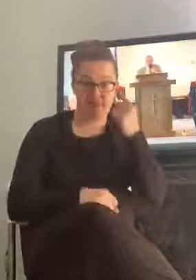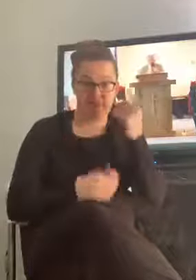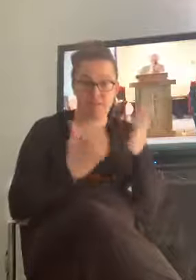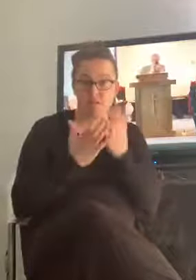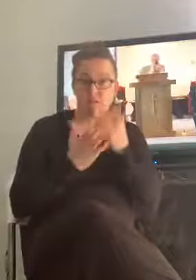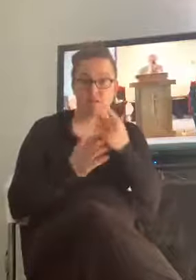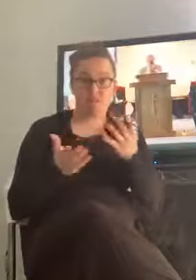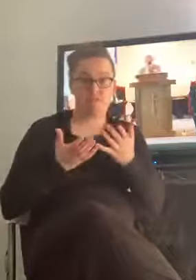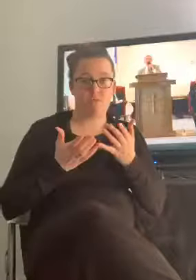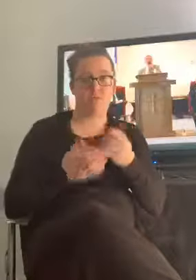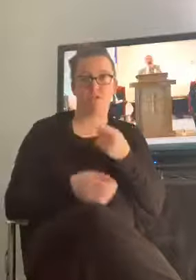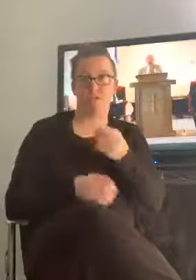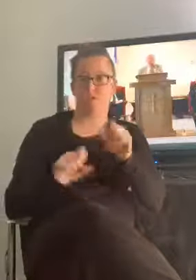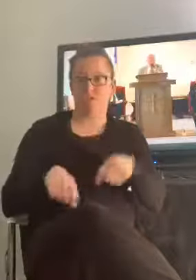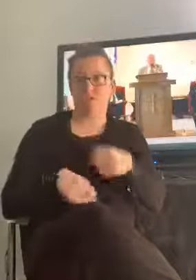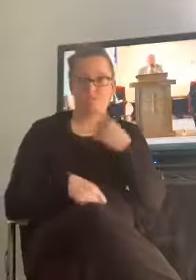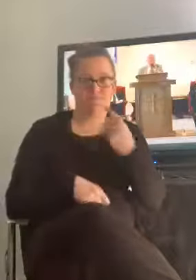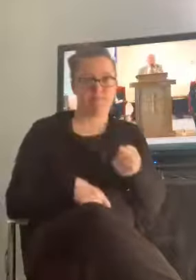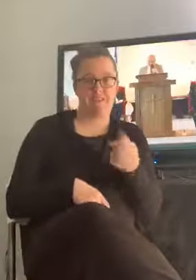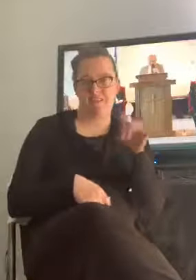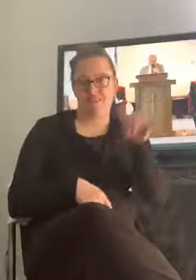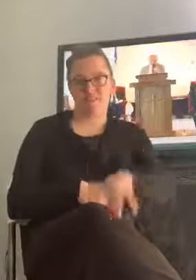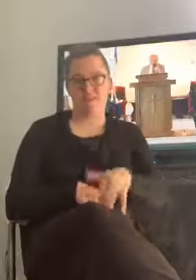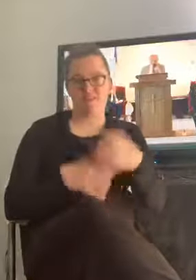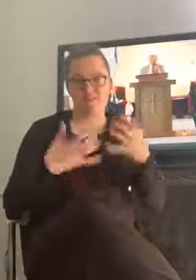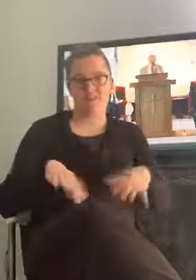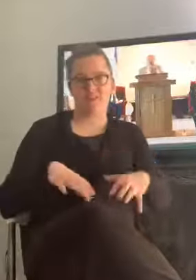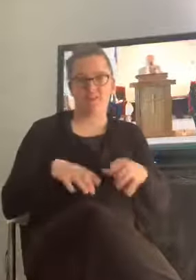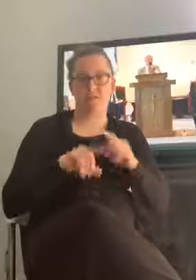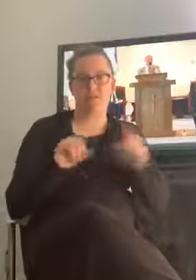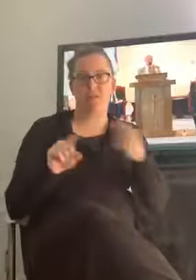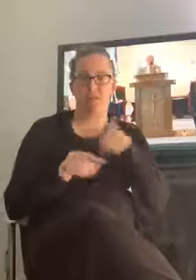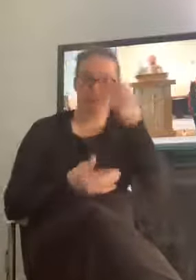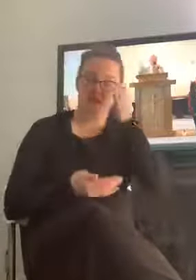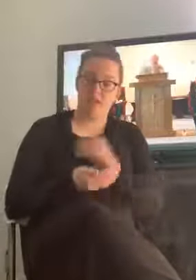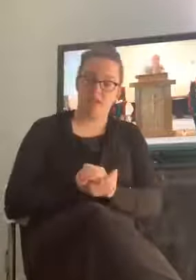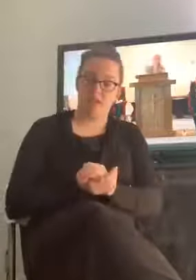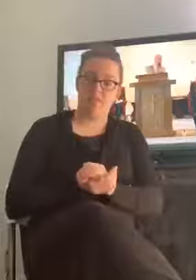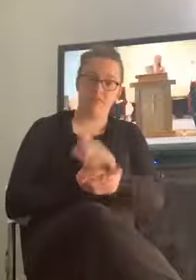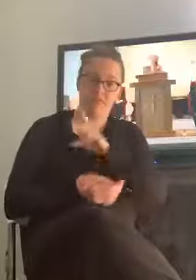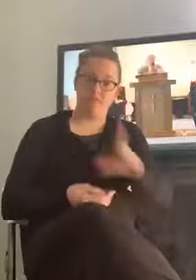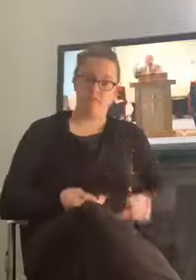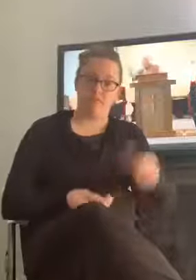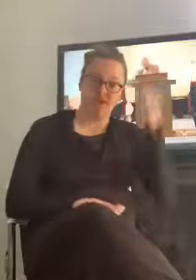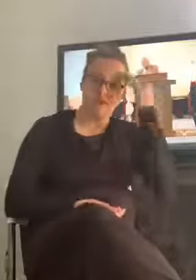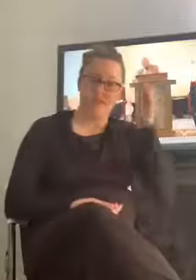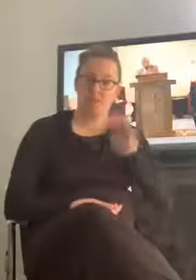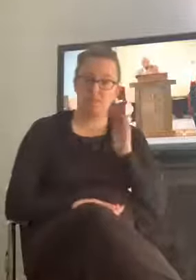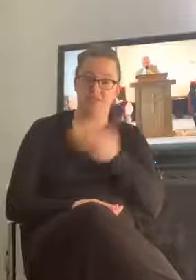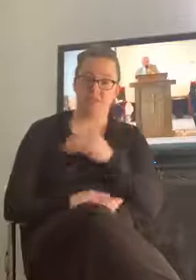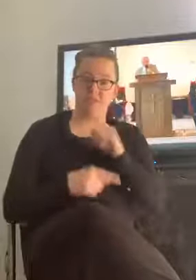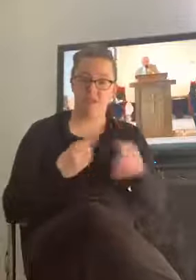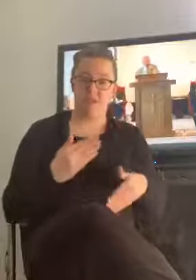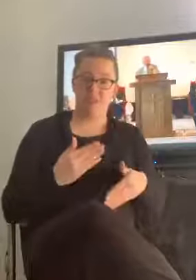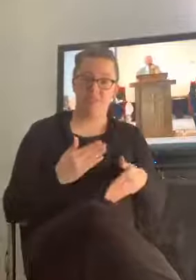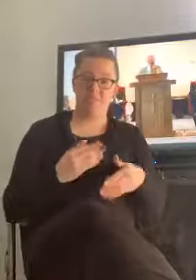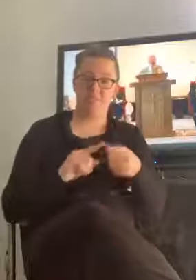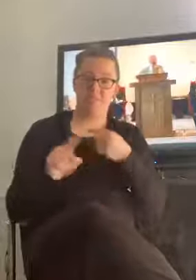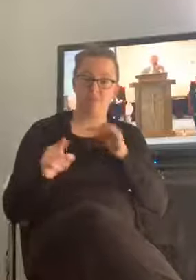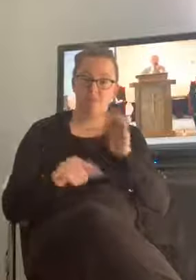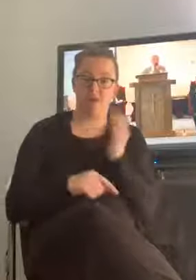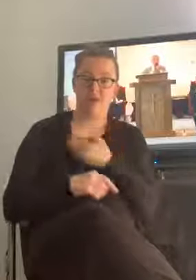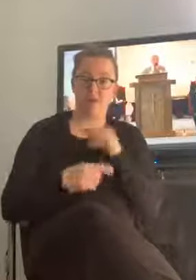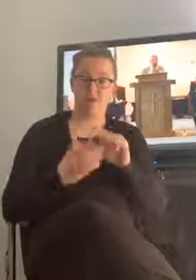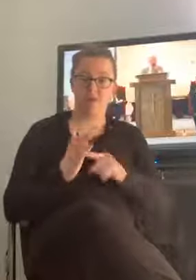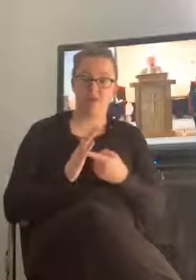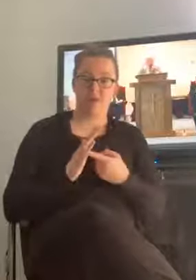think. You can say it was just by chance. But I believe that the Lord knows our end from our beginning. I believe